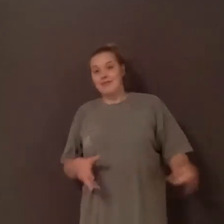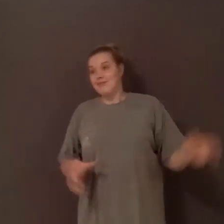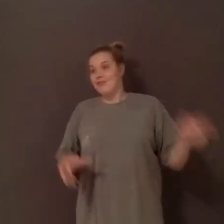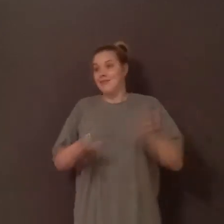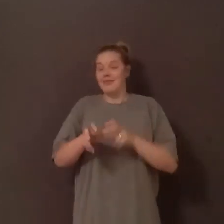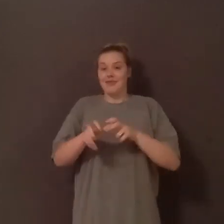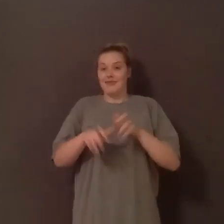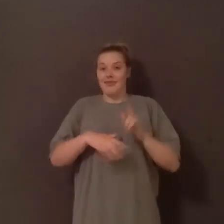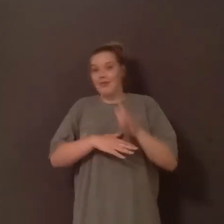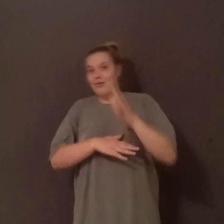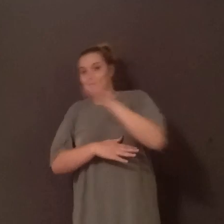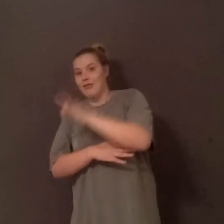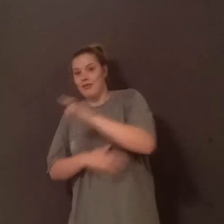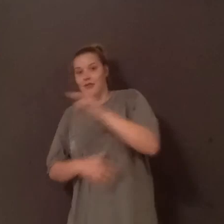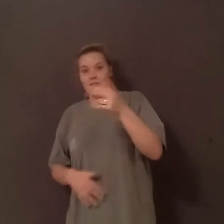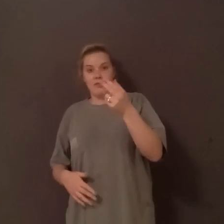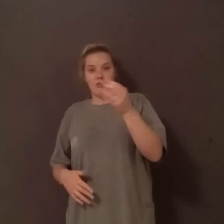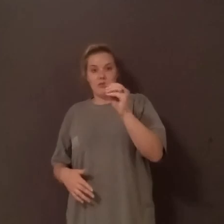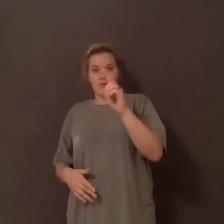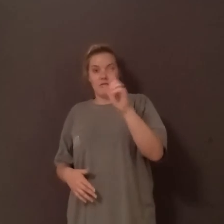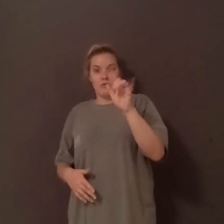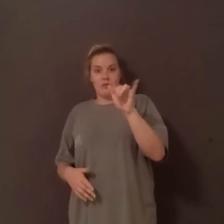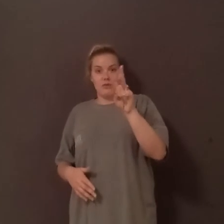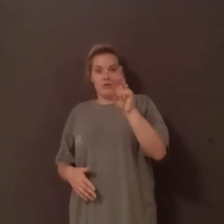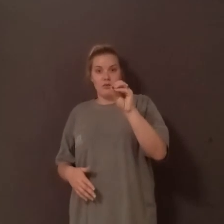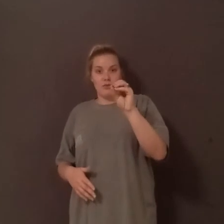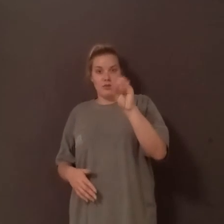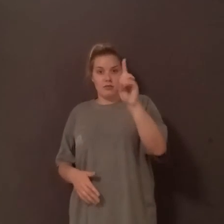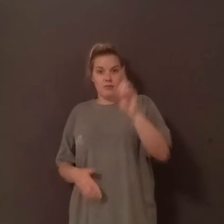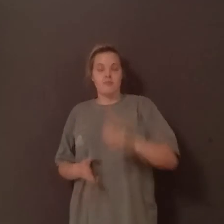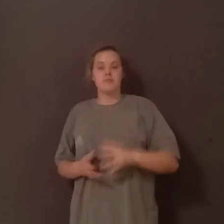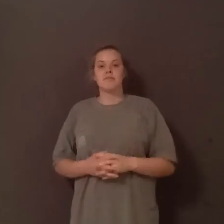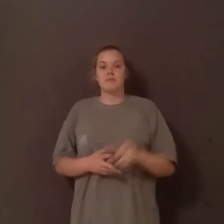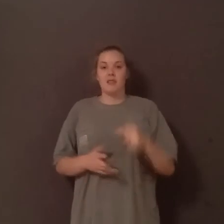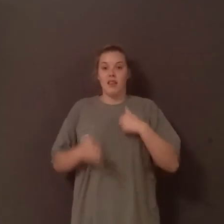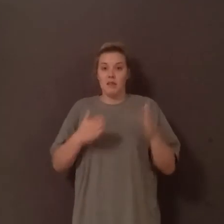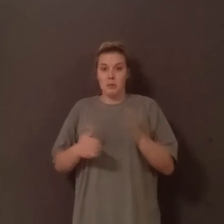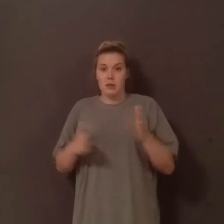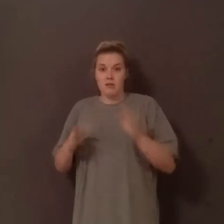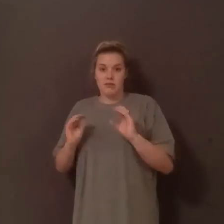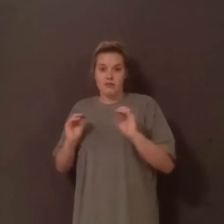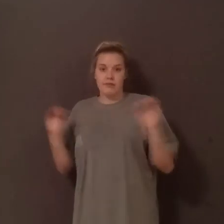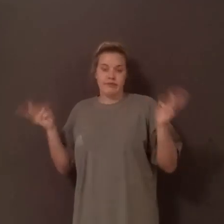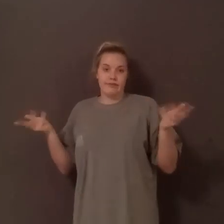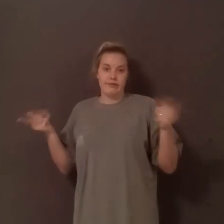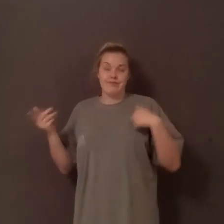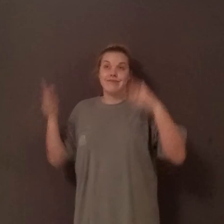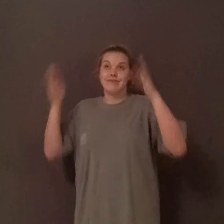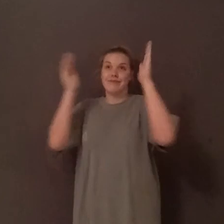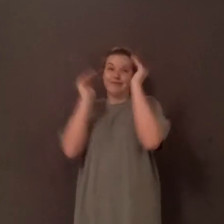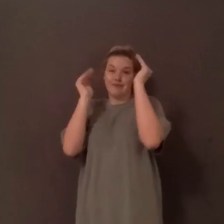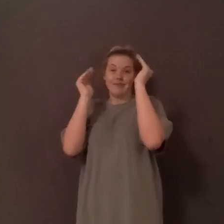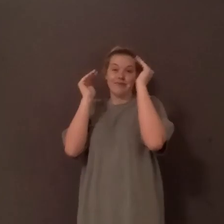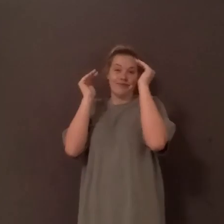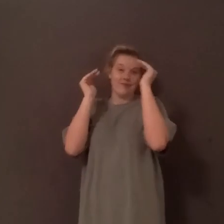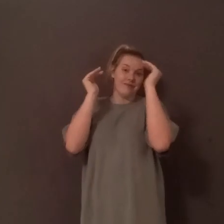actor. I didn't really have like a plan in mind per se. I just kind of came here and just hoped that I would, find my way in